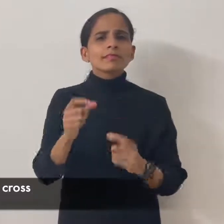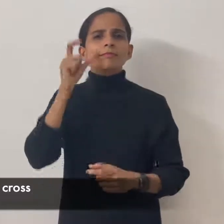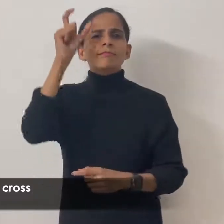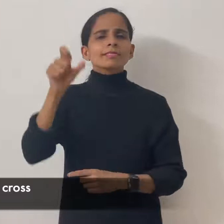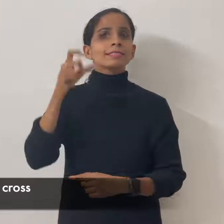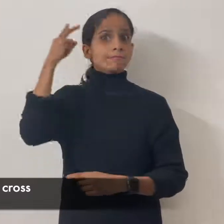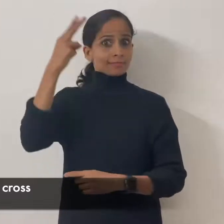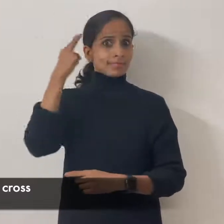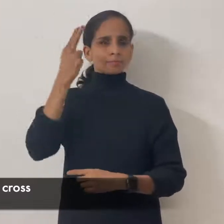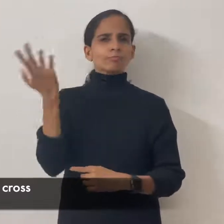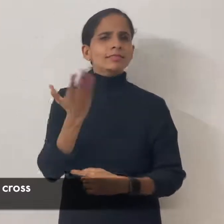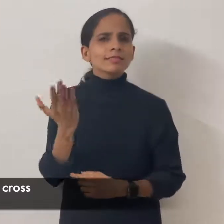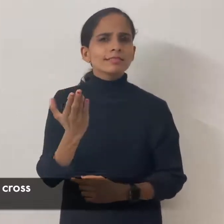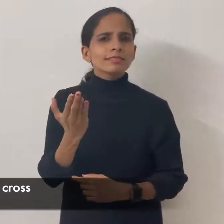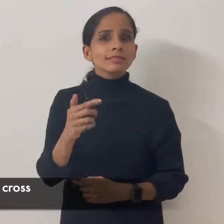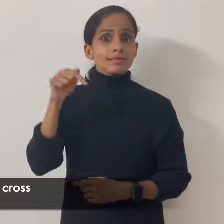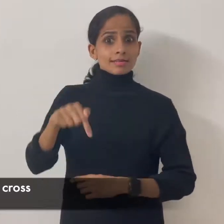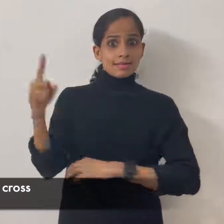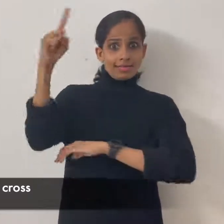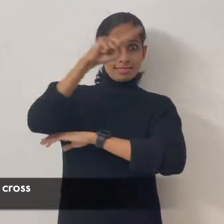crucified on the cross.